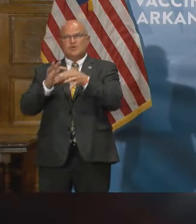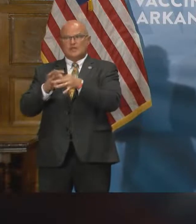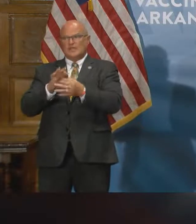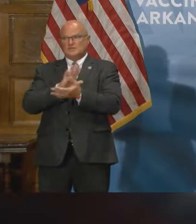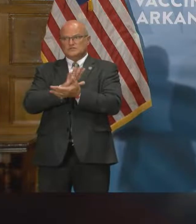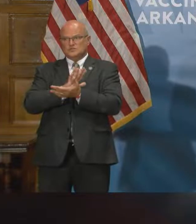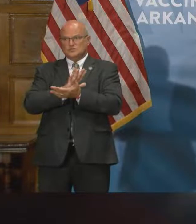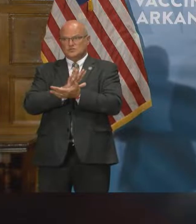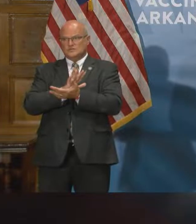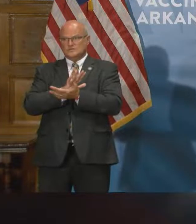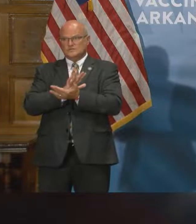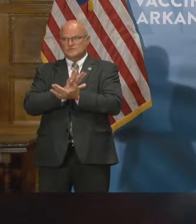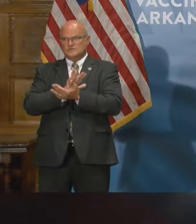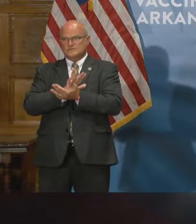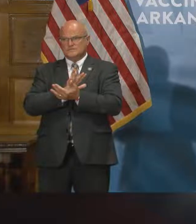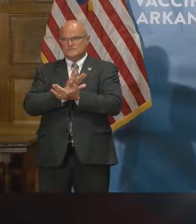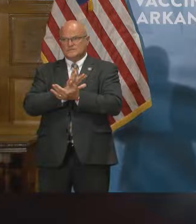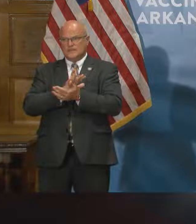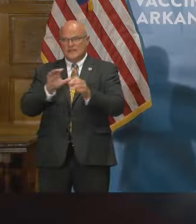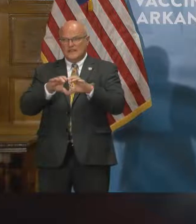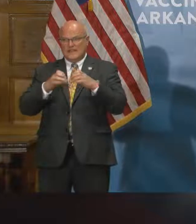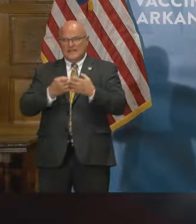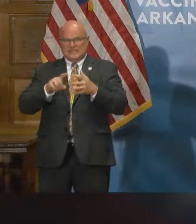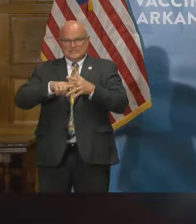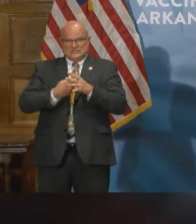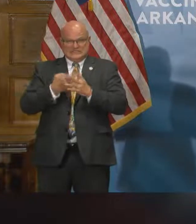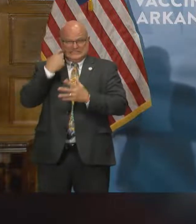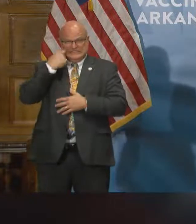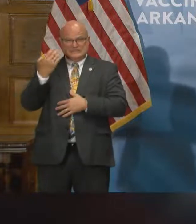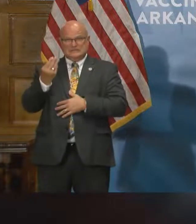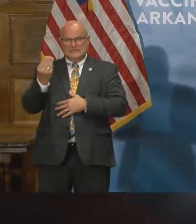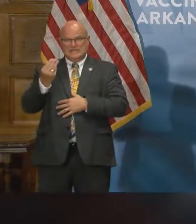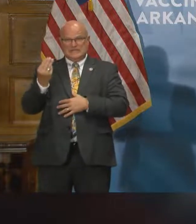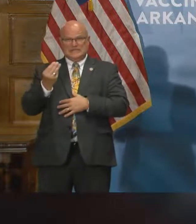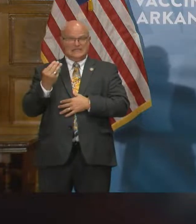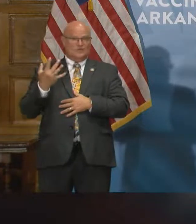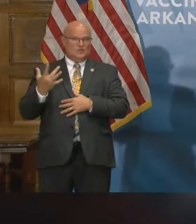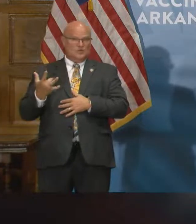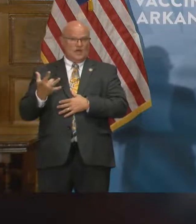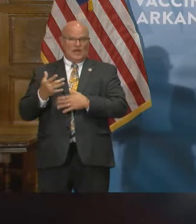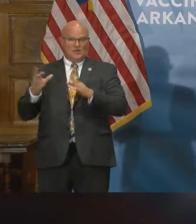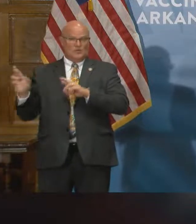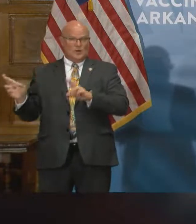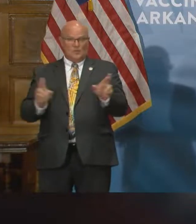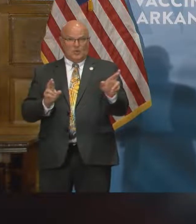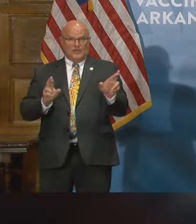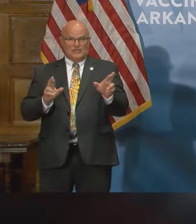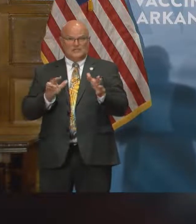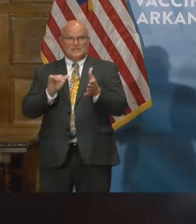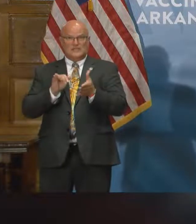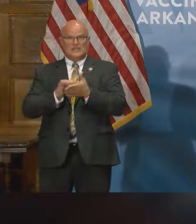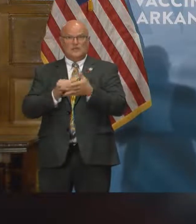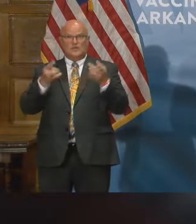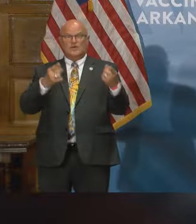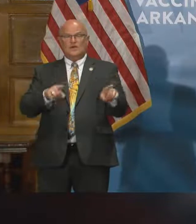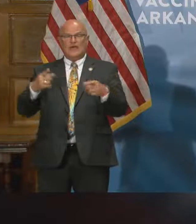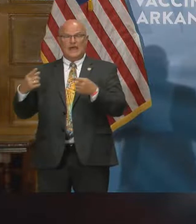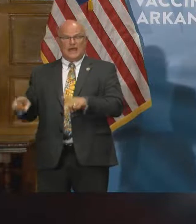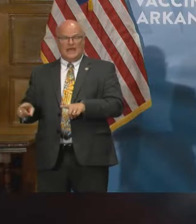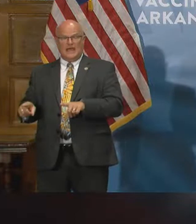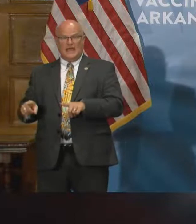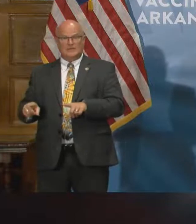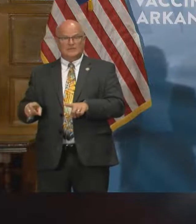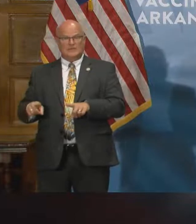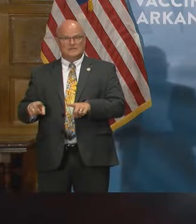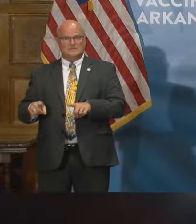schools. Since classes just started on Monday, is that due to preparations that were happening